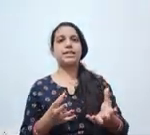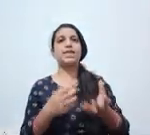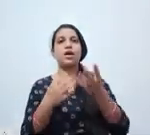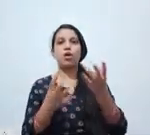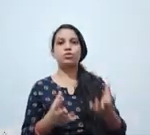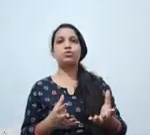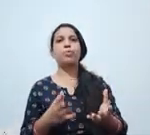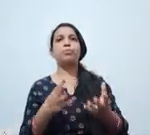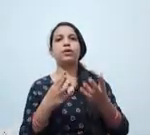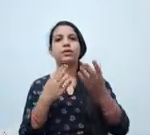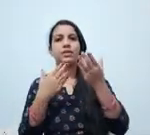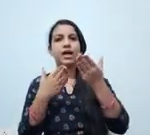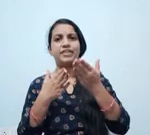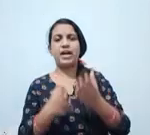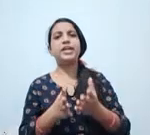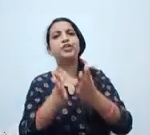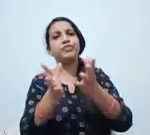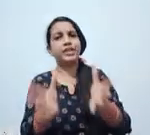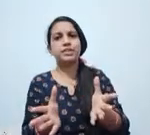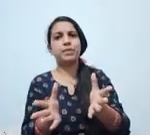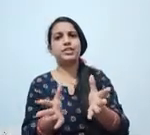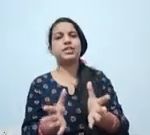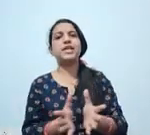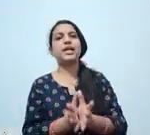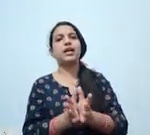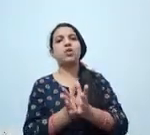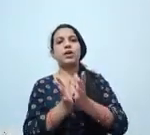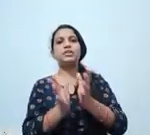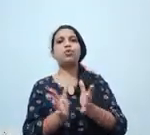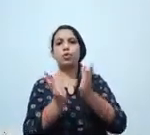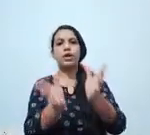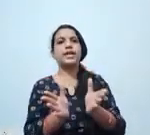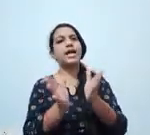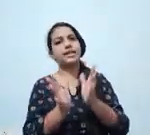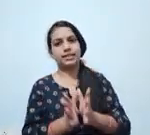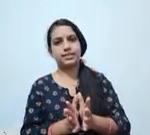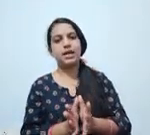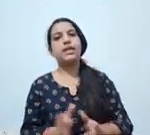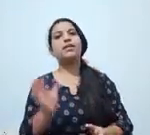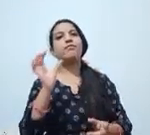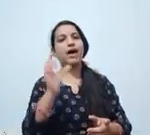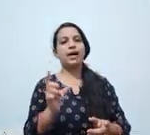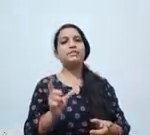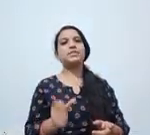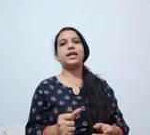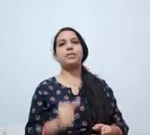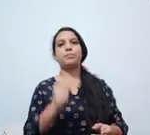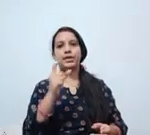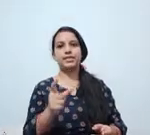are also divided into various branches and are called as coronary arteries. The valves that are present,